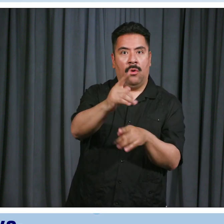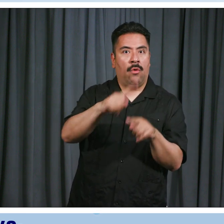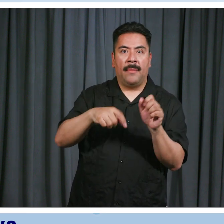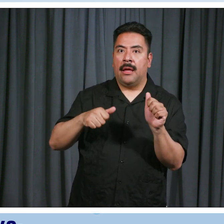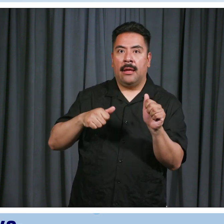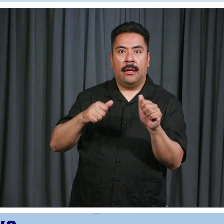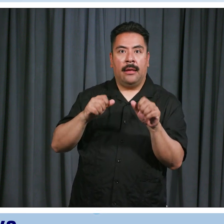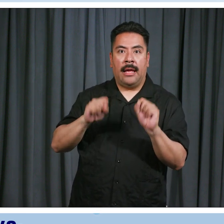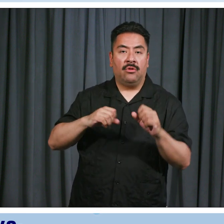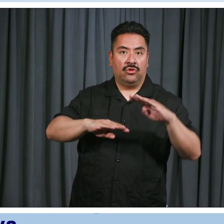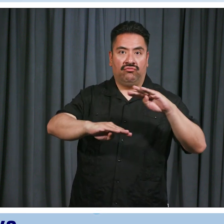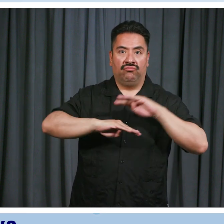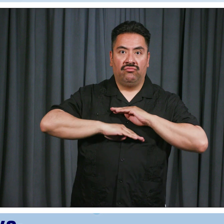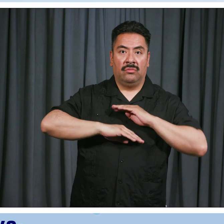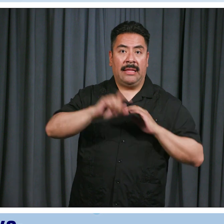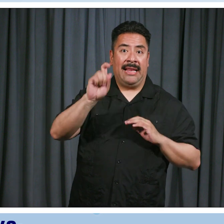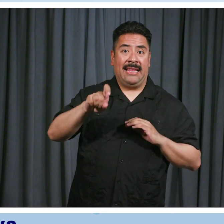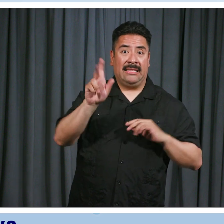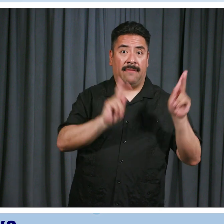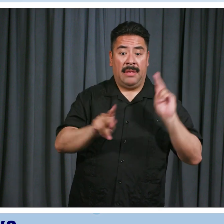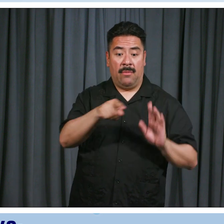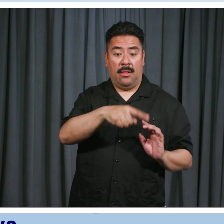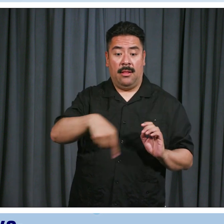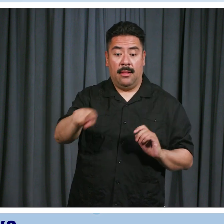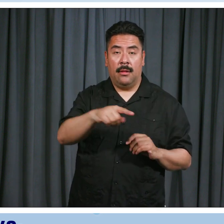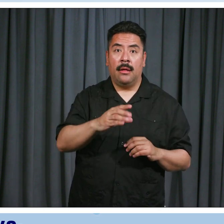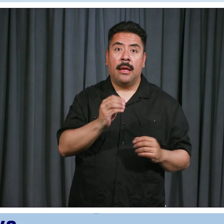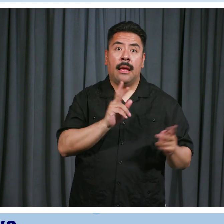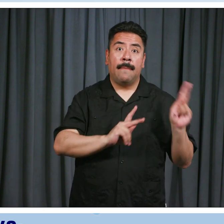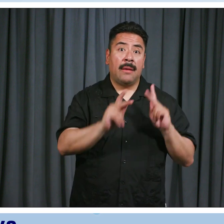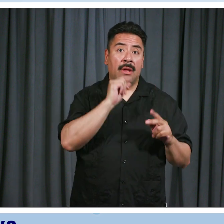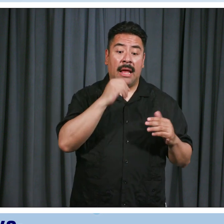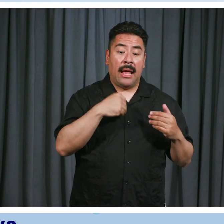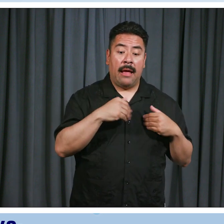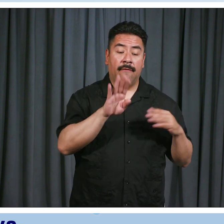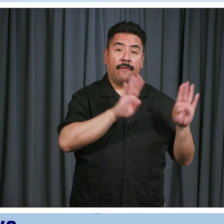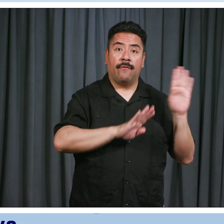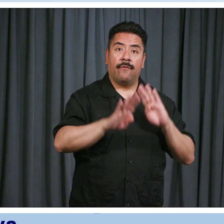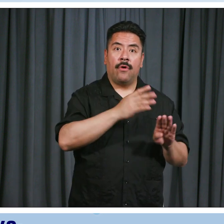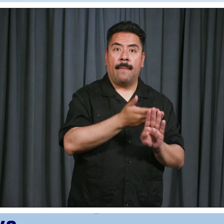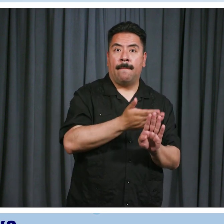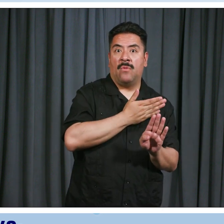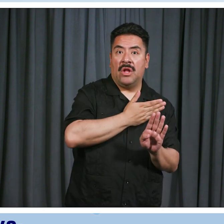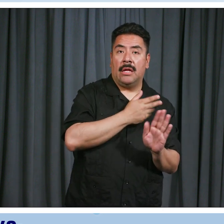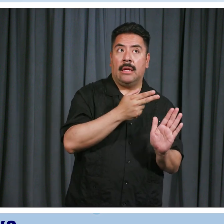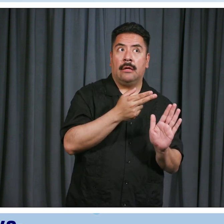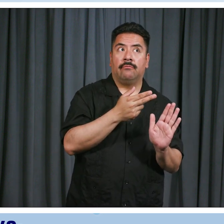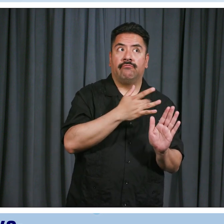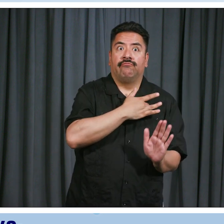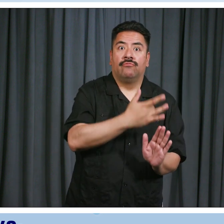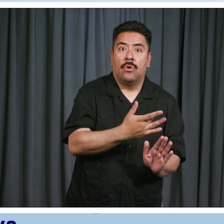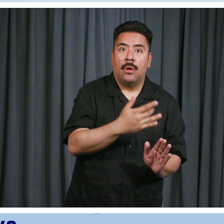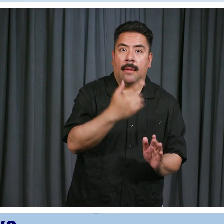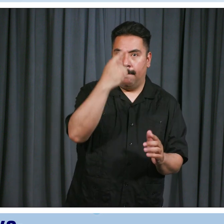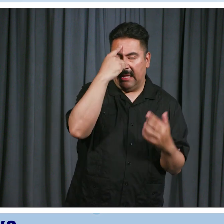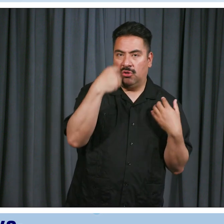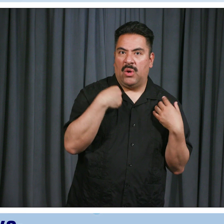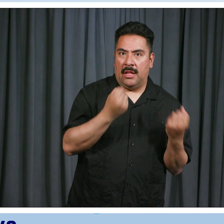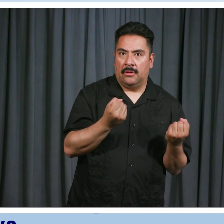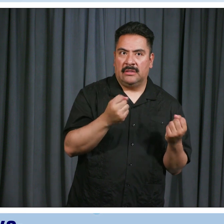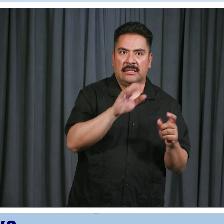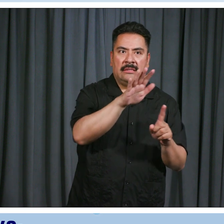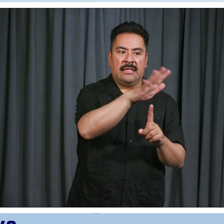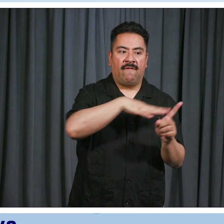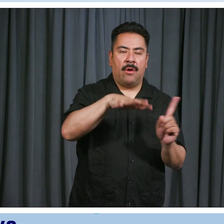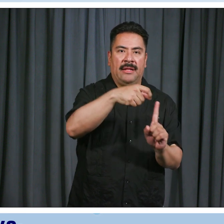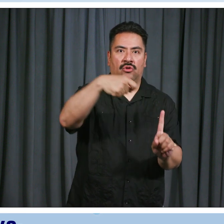with the needs of people. And I think people who may not have like biologically been as predisposed maybe to mental illness, I think that the